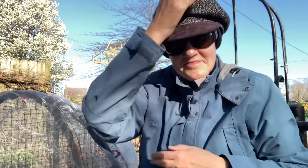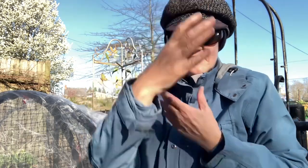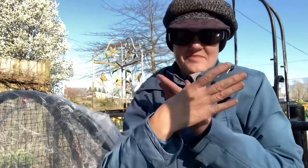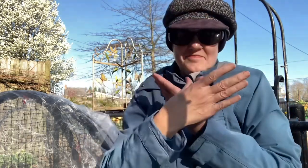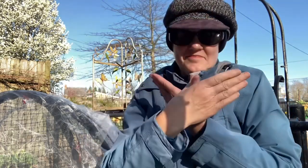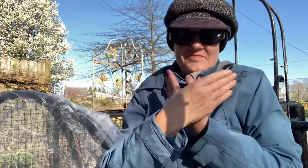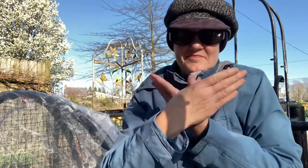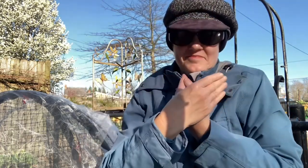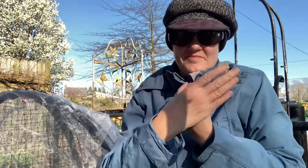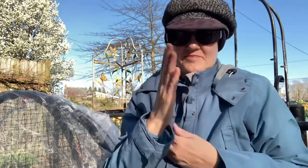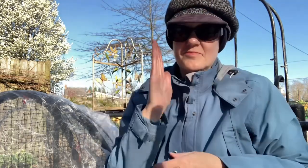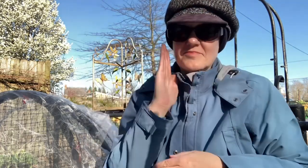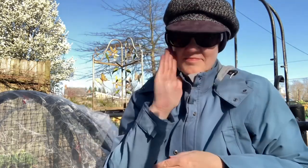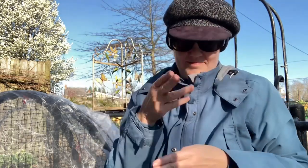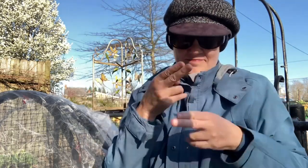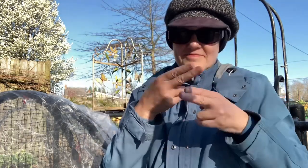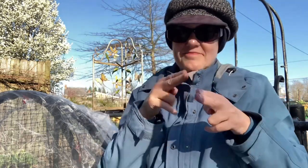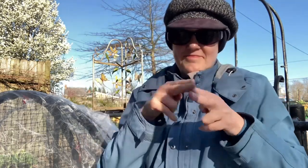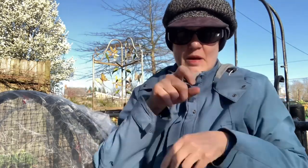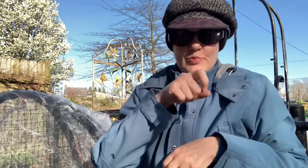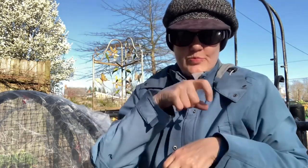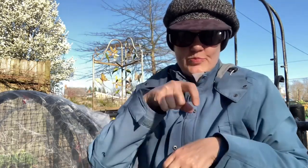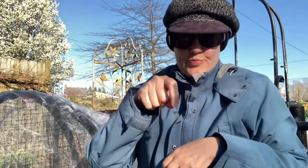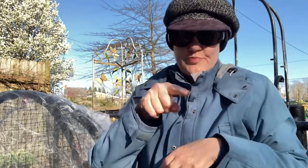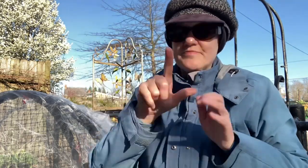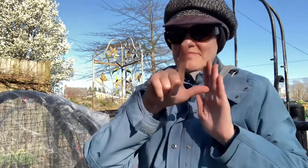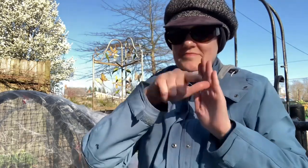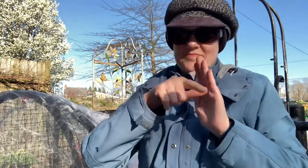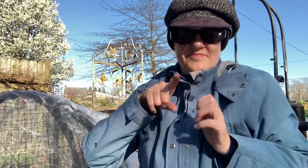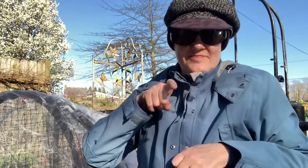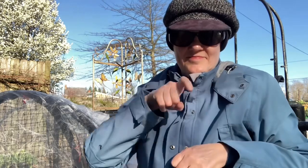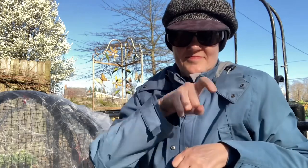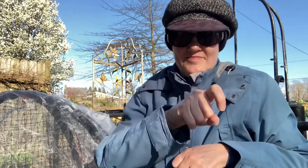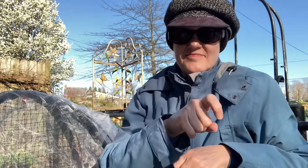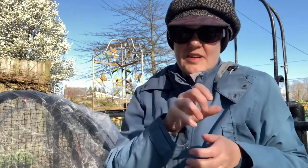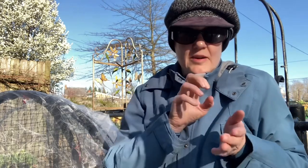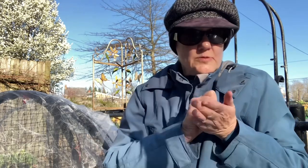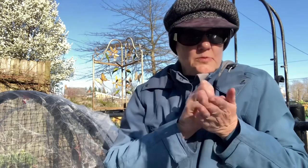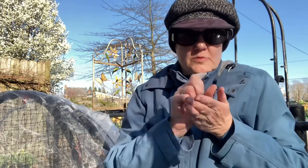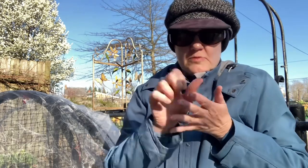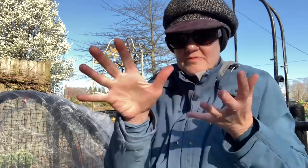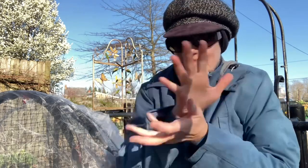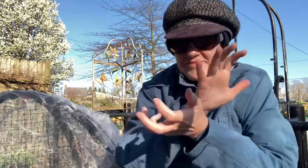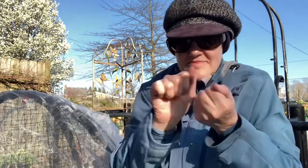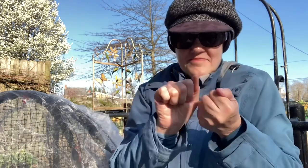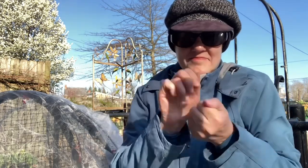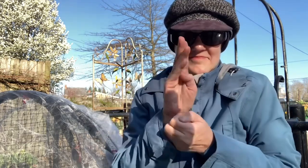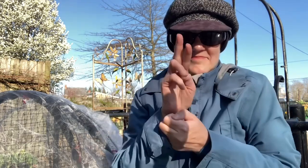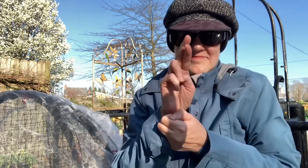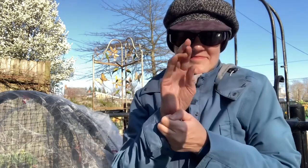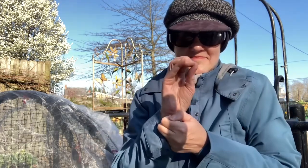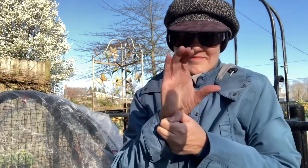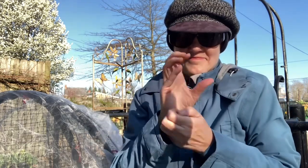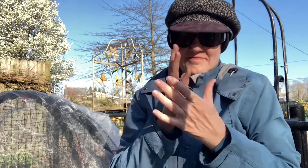April already seen the white cabbage butterflies, and they will lay their eggs and just destroy the